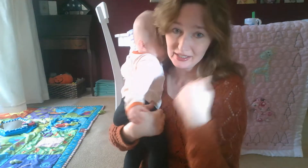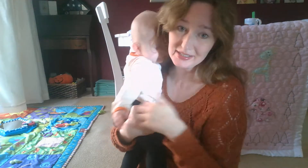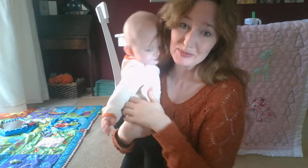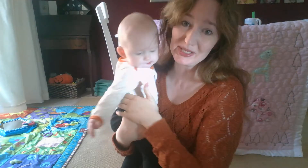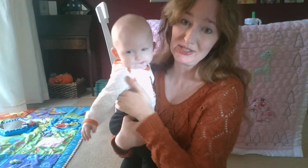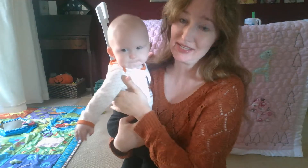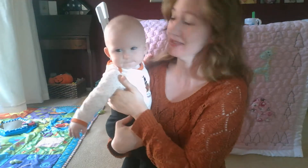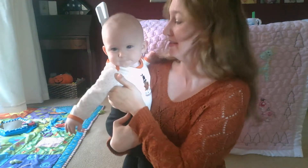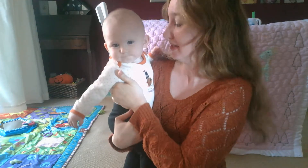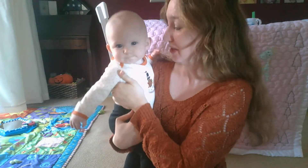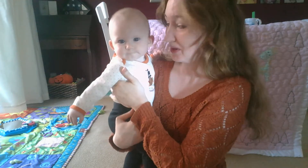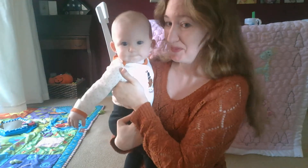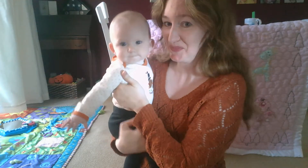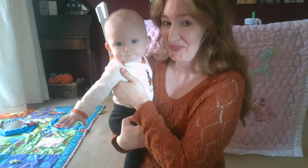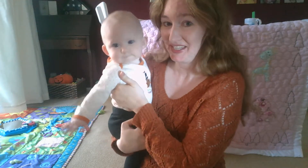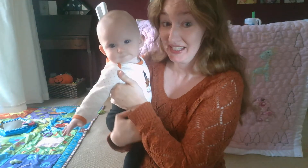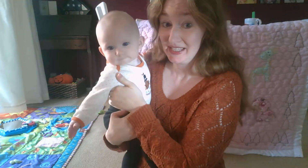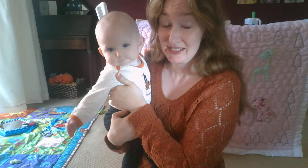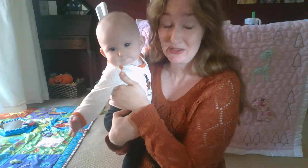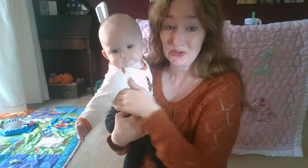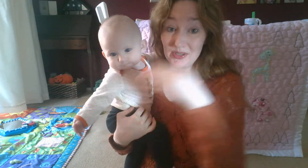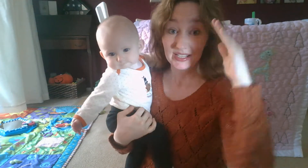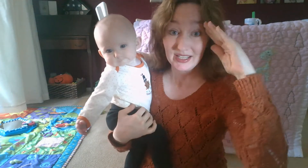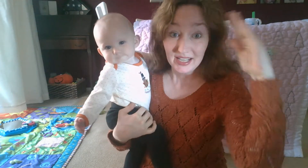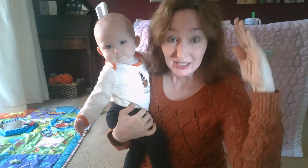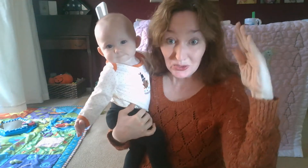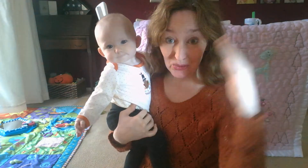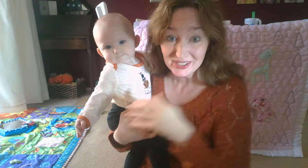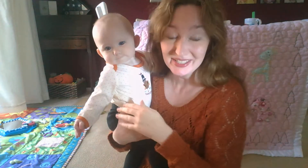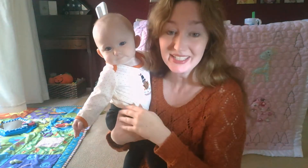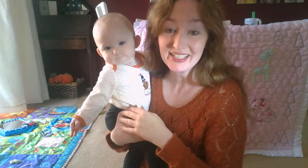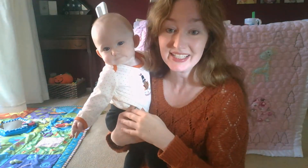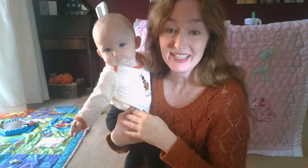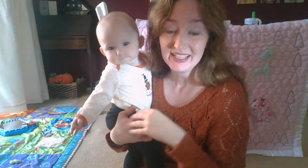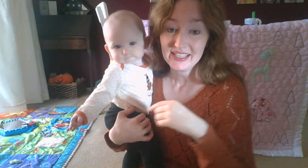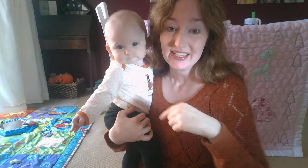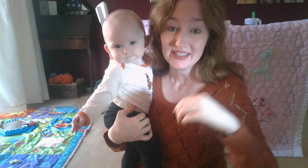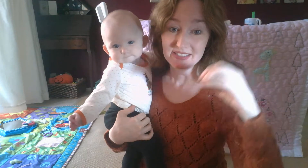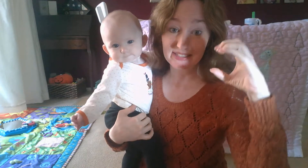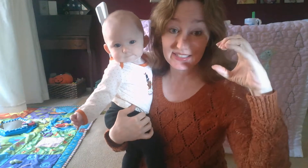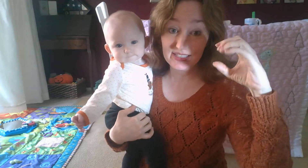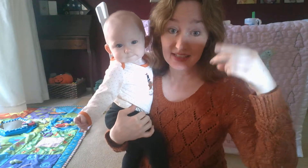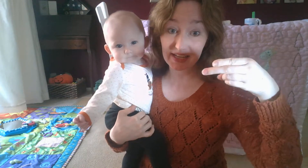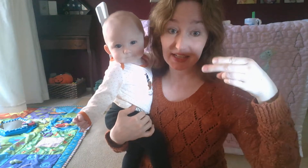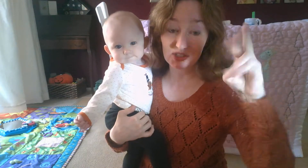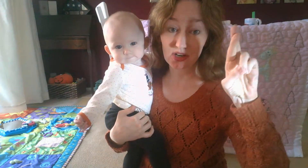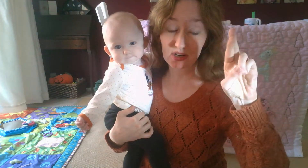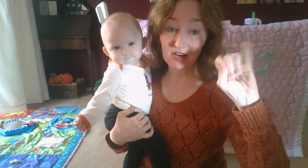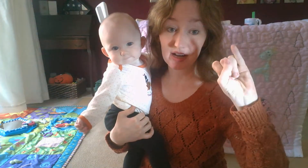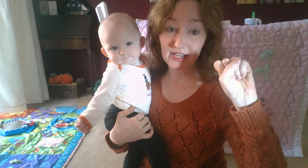crying, it's because she has. So, hello. This is CHRISTIE